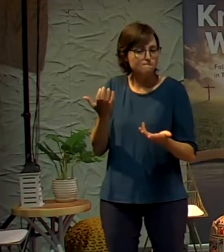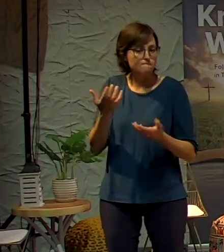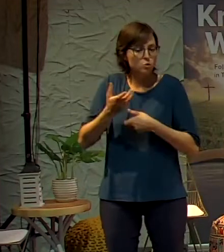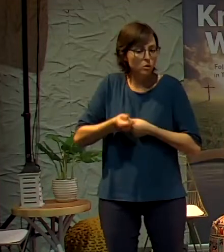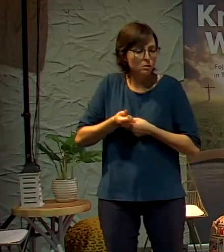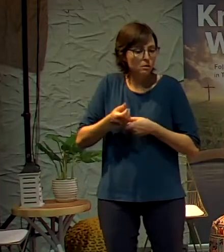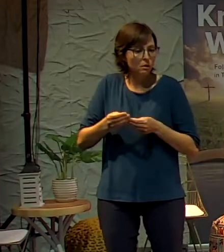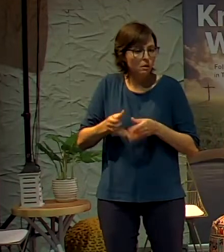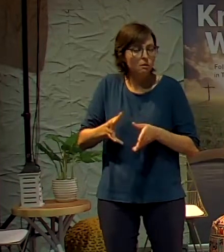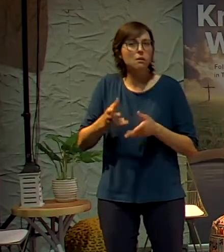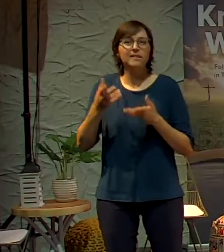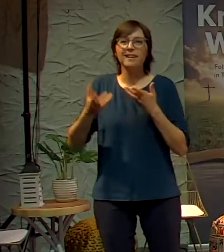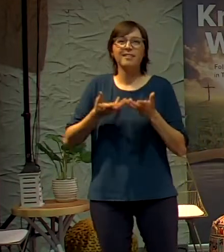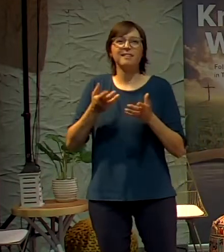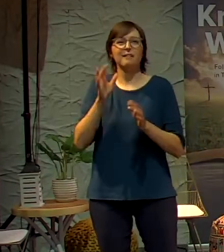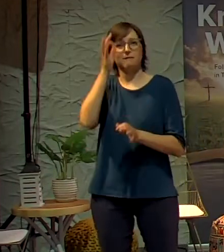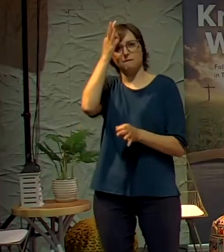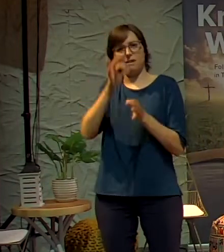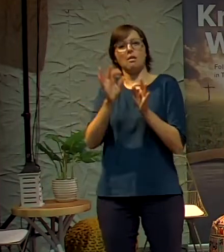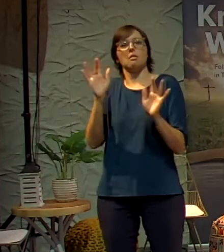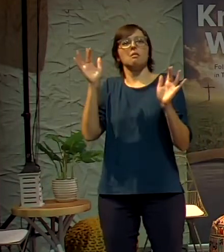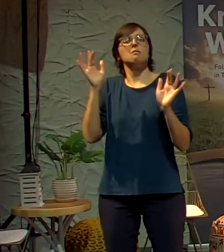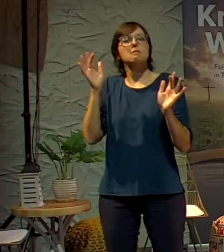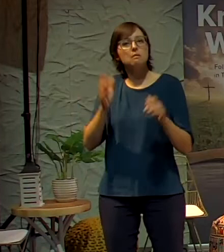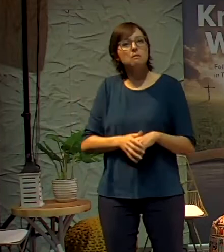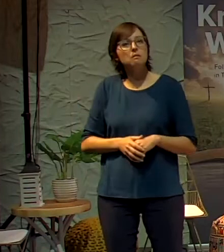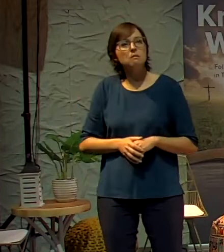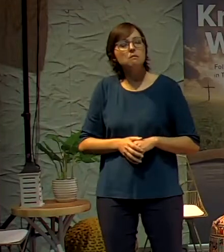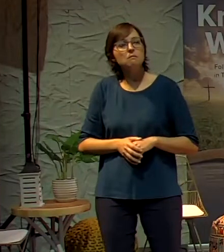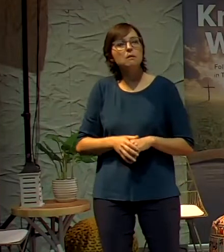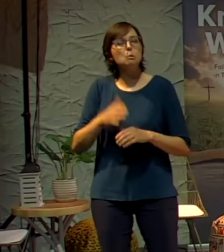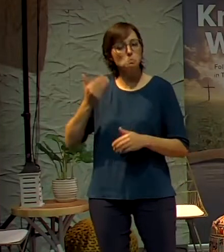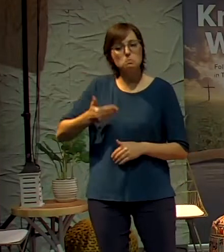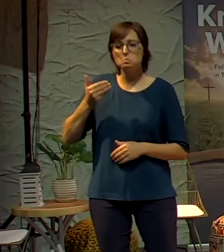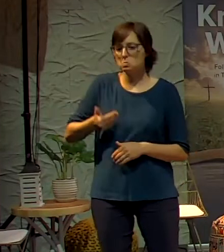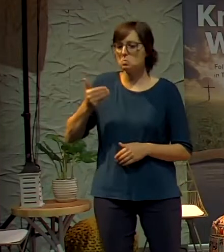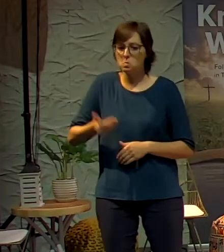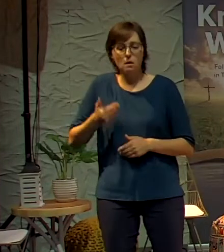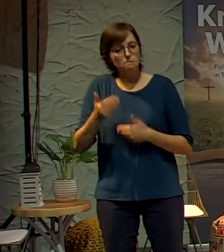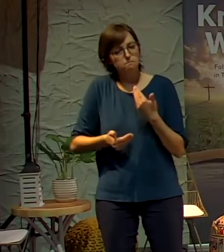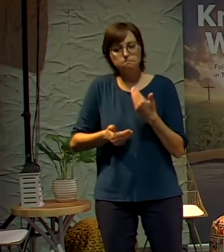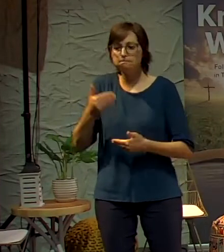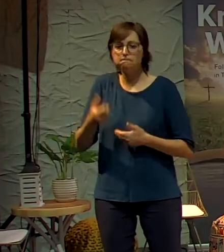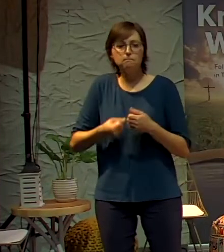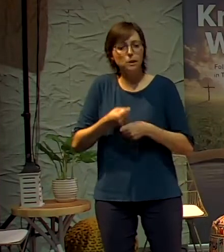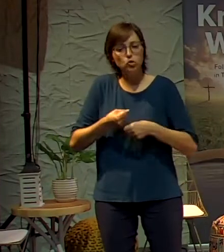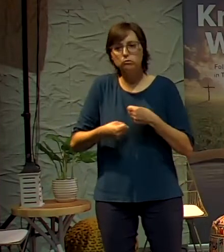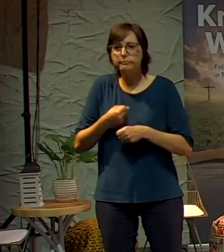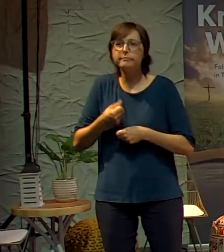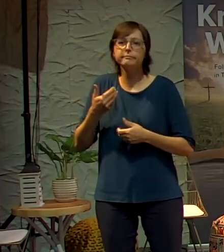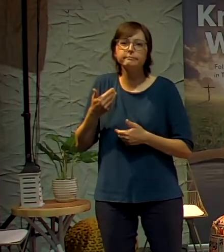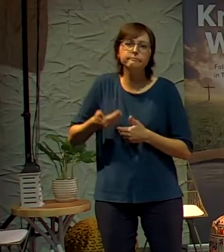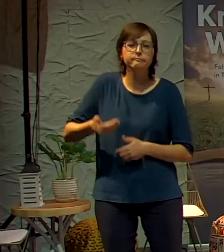and you have lukewarm faith. And you do it over and over again for weeks and weeks and years on end, and you become this